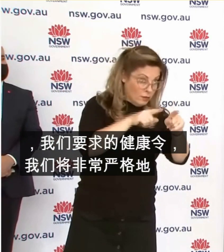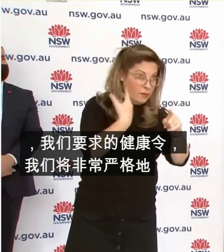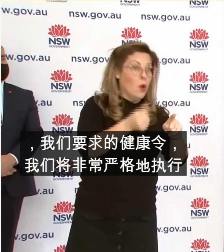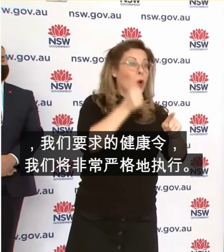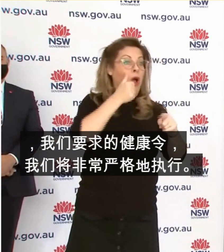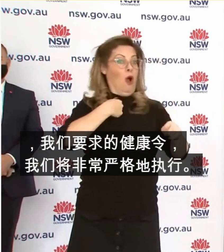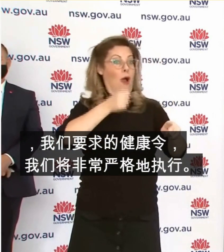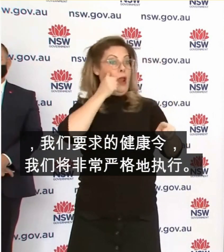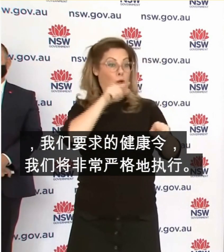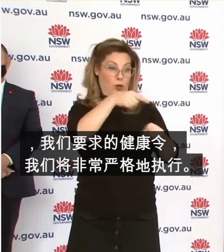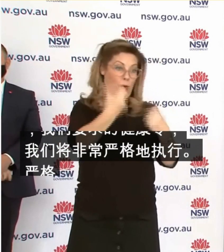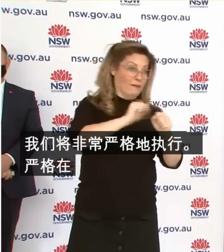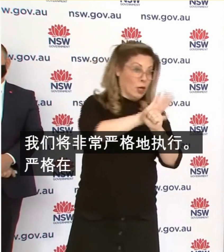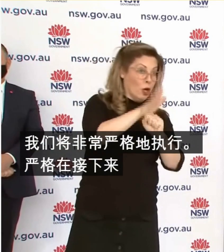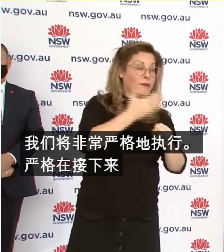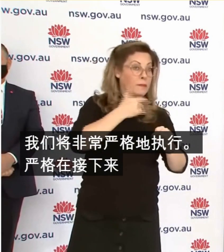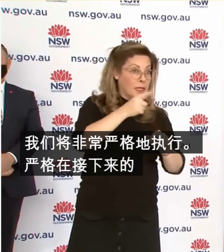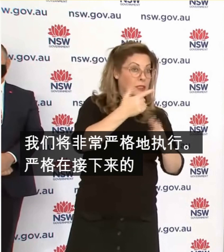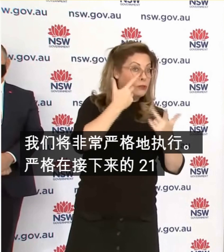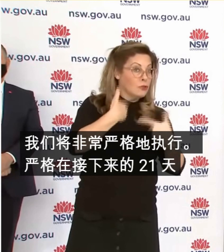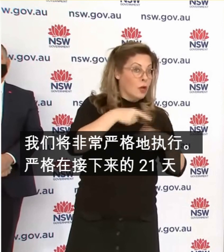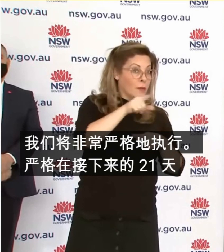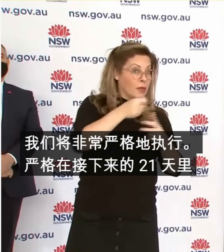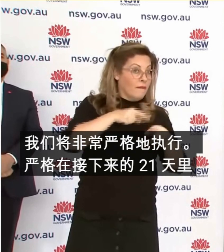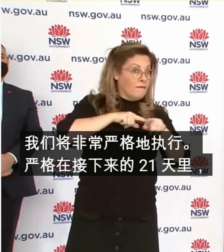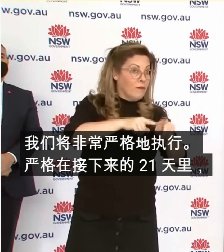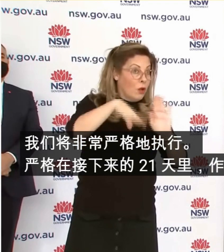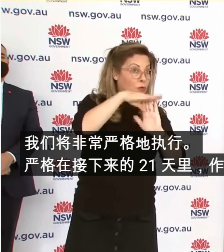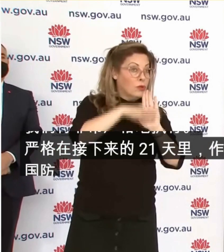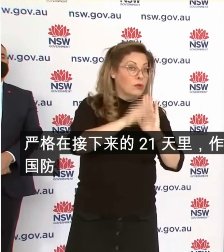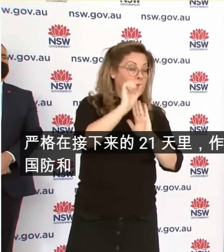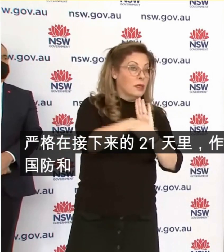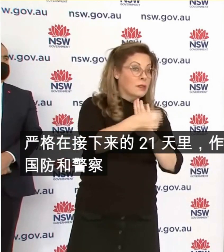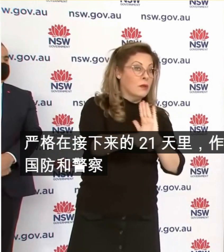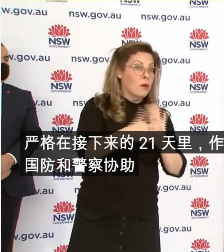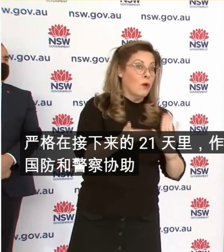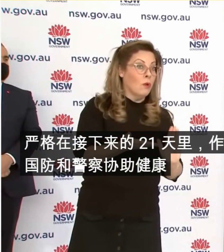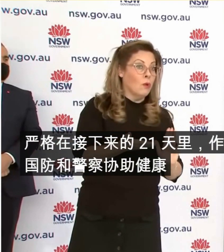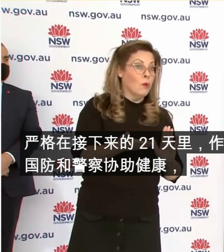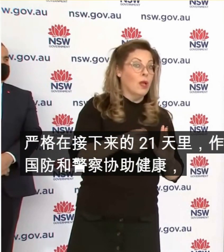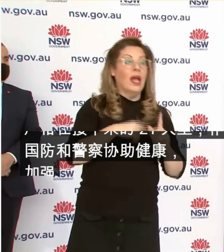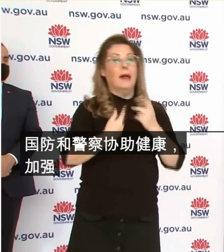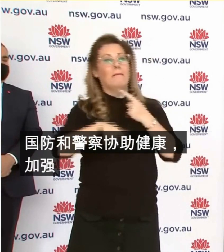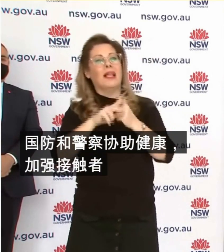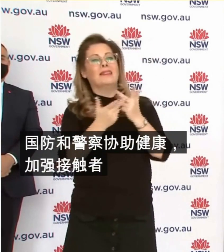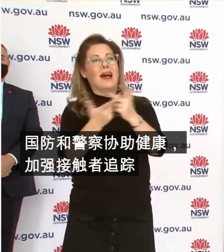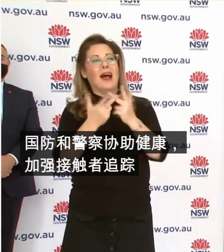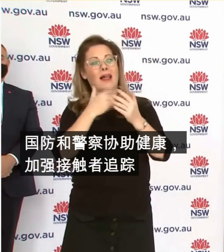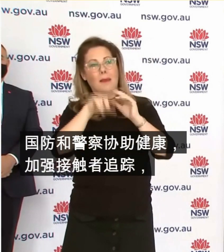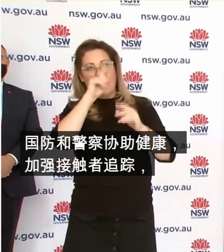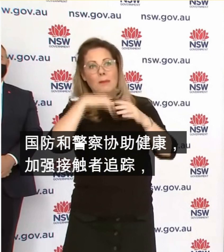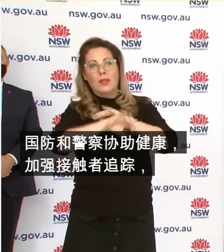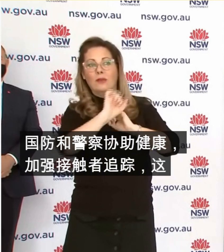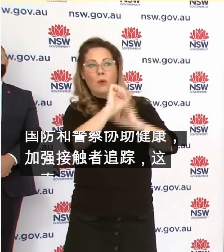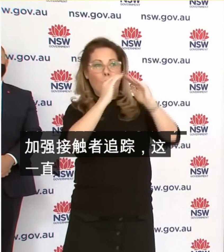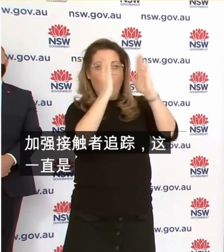we have asked for that we are going to enforce very strictly over the next 21 days. It's Defence and Police assisting health to